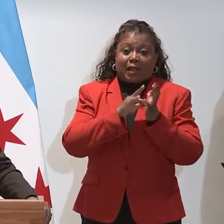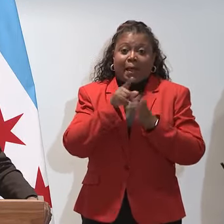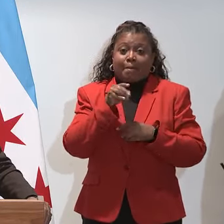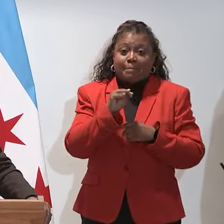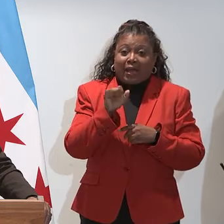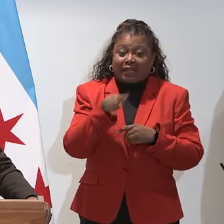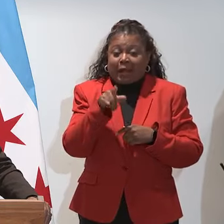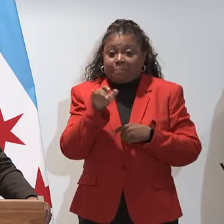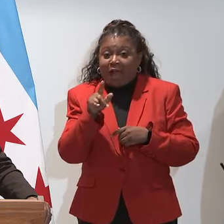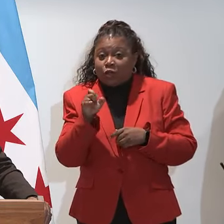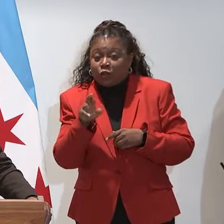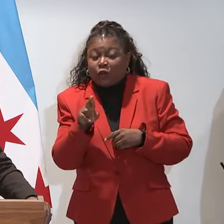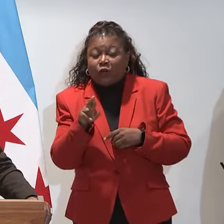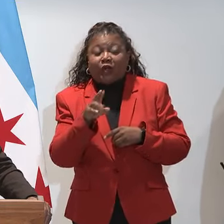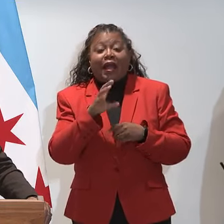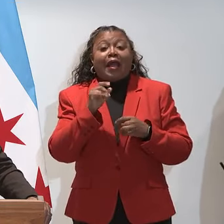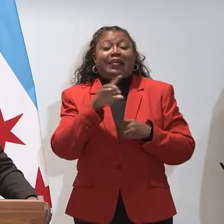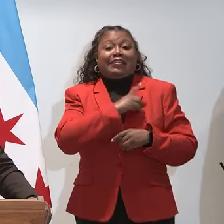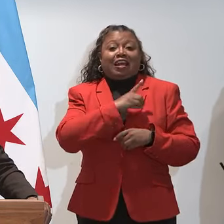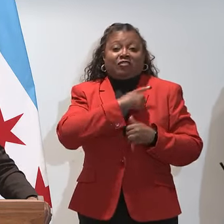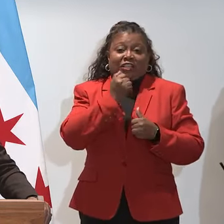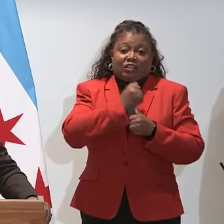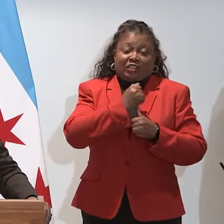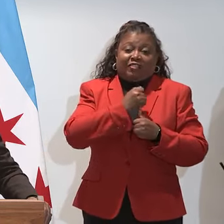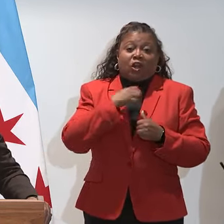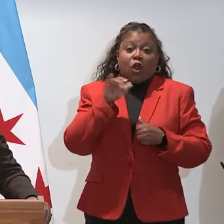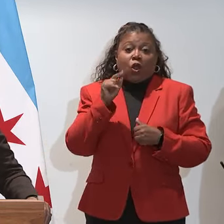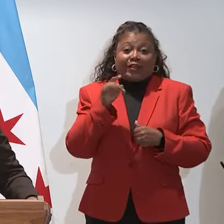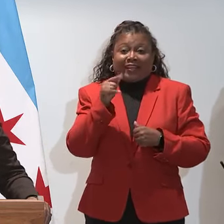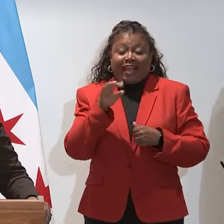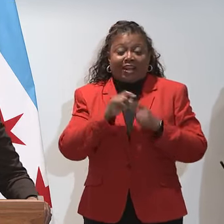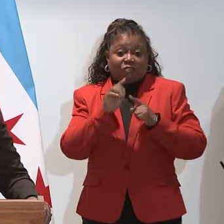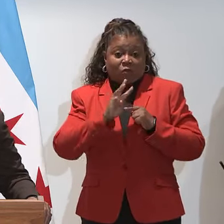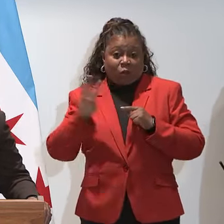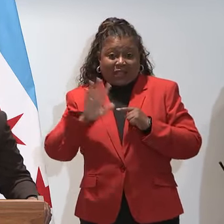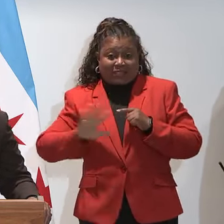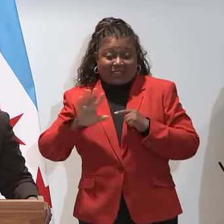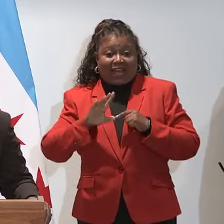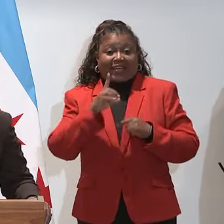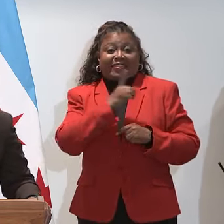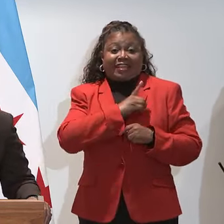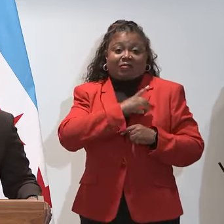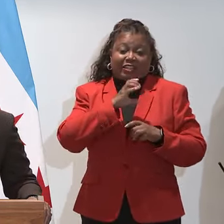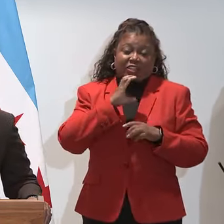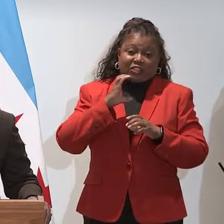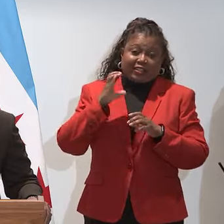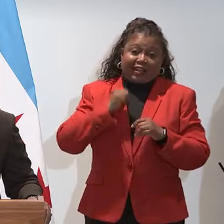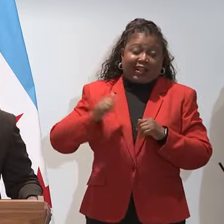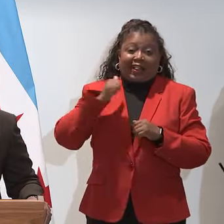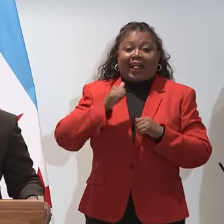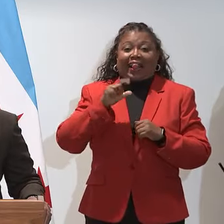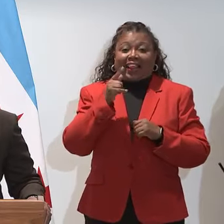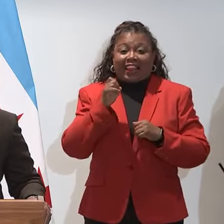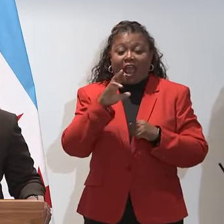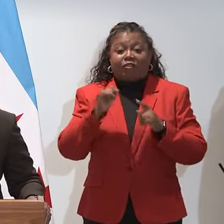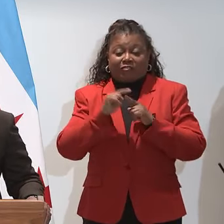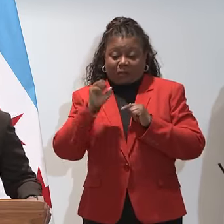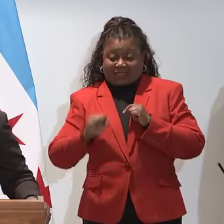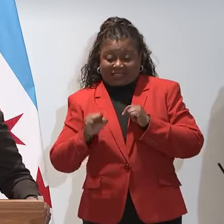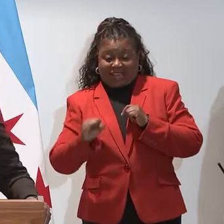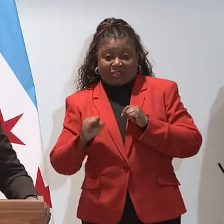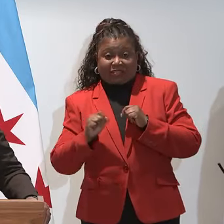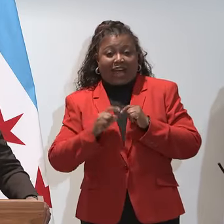Porter, Deputy Chief Ernie Cato from the West Side, Deputy Chief Larry Snelling from the South